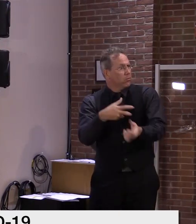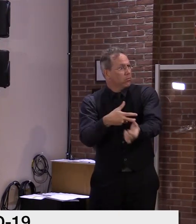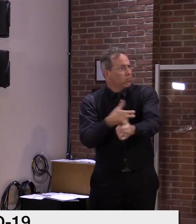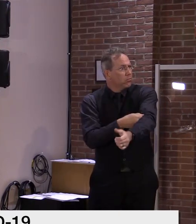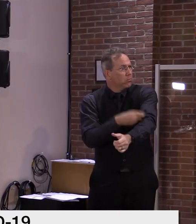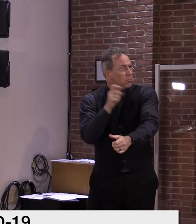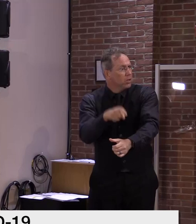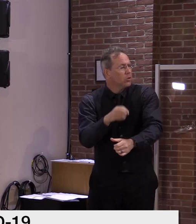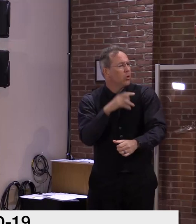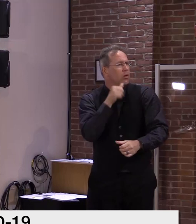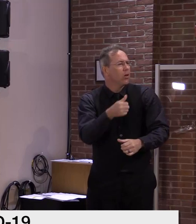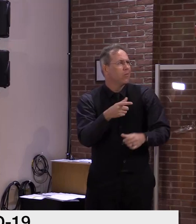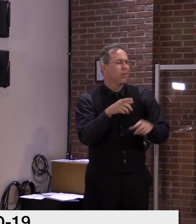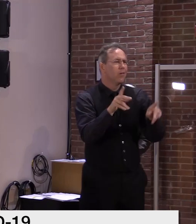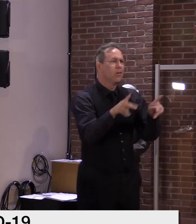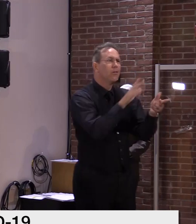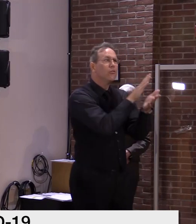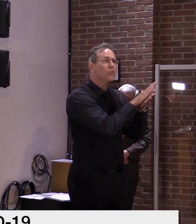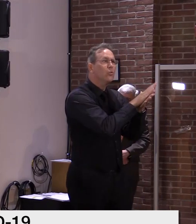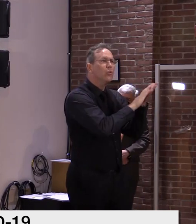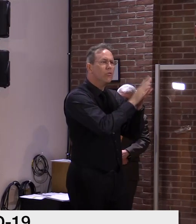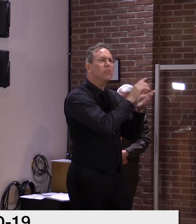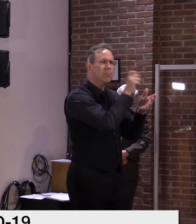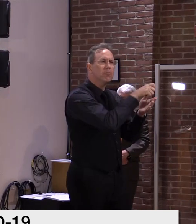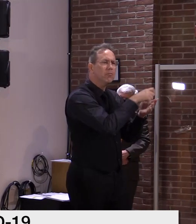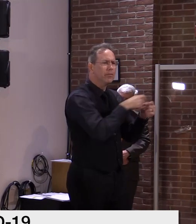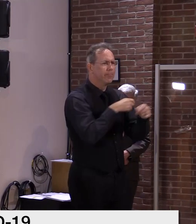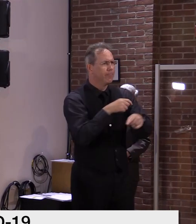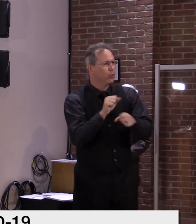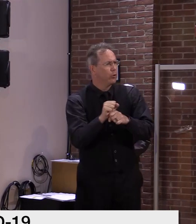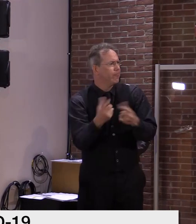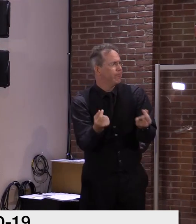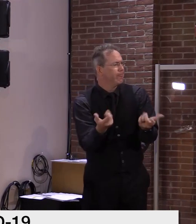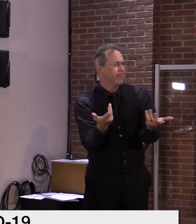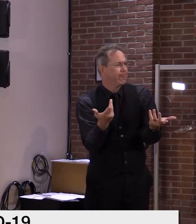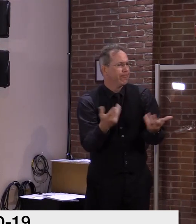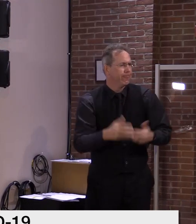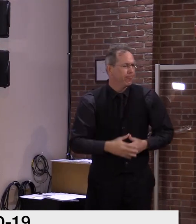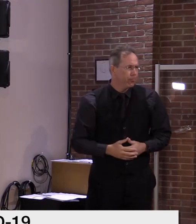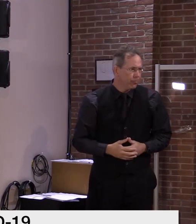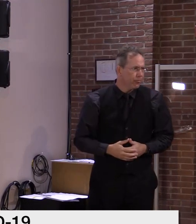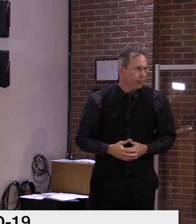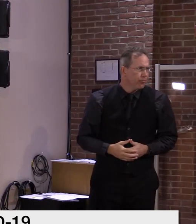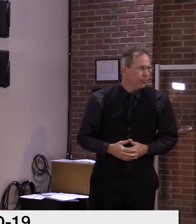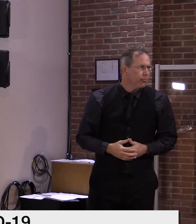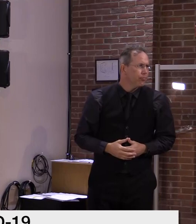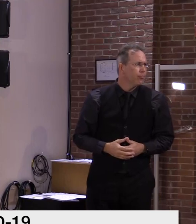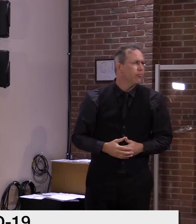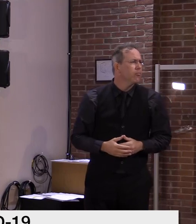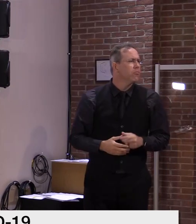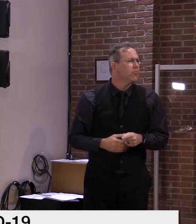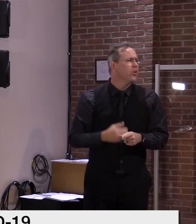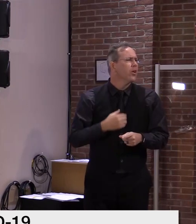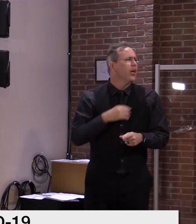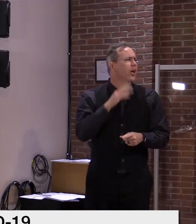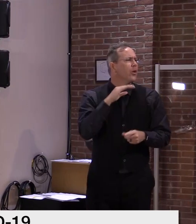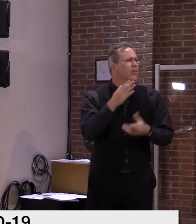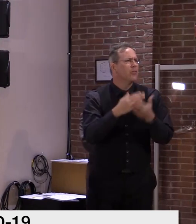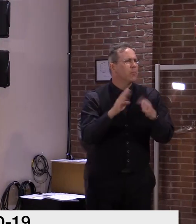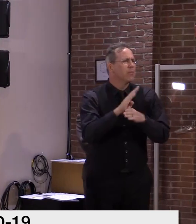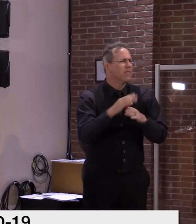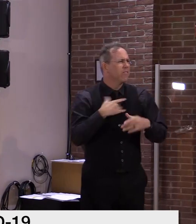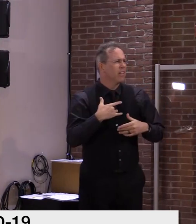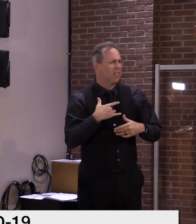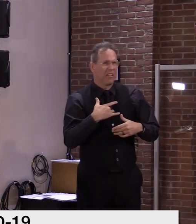this throughout, but there is this feeling that the businesses have that prerogative. I